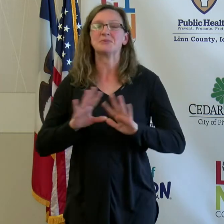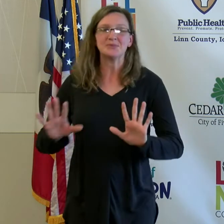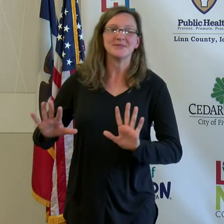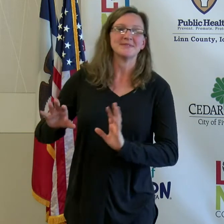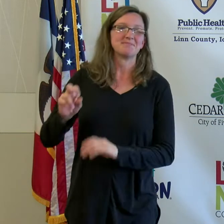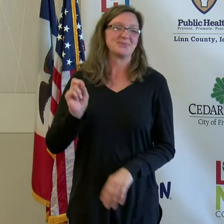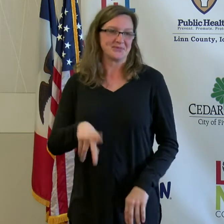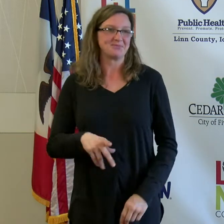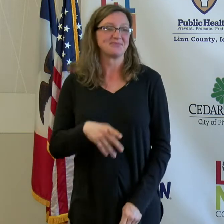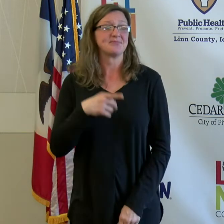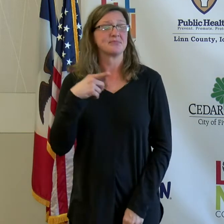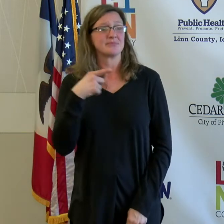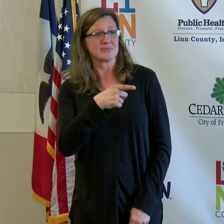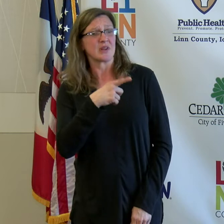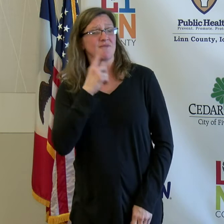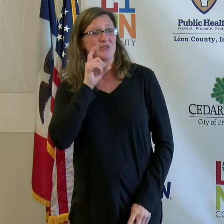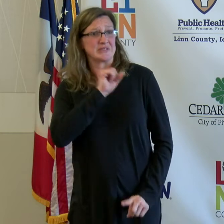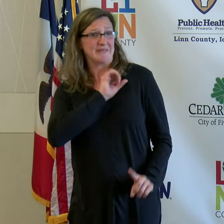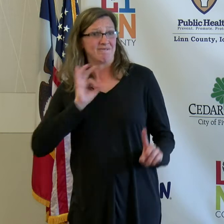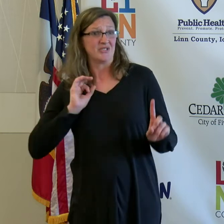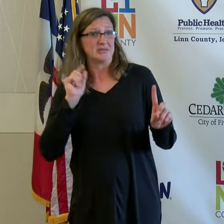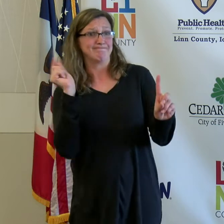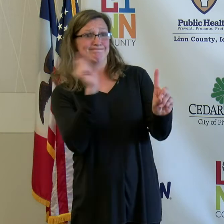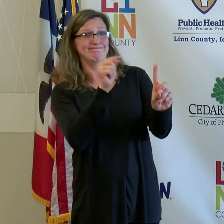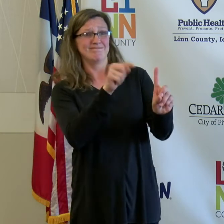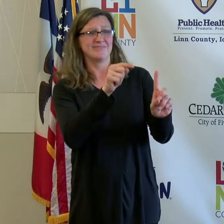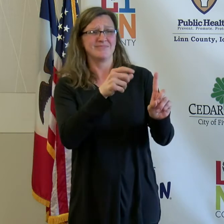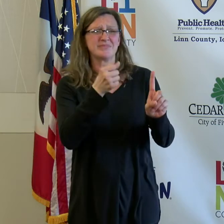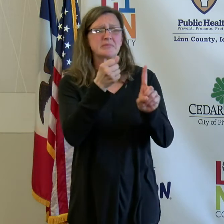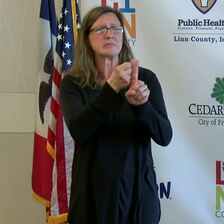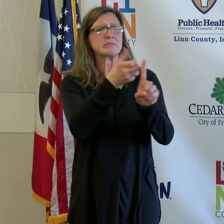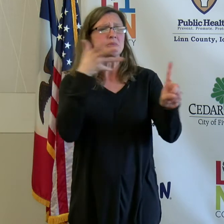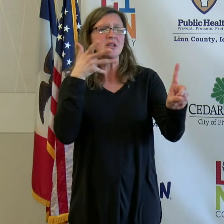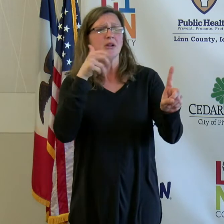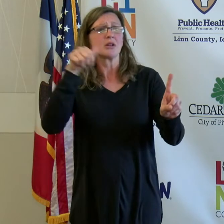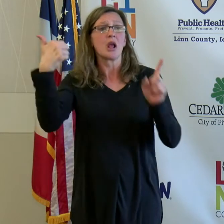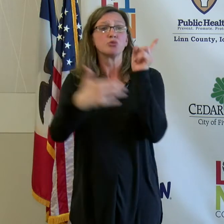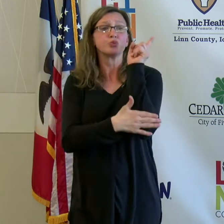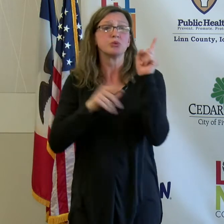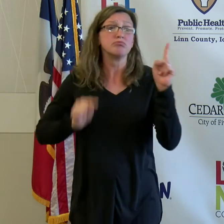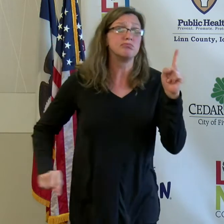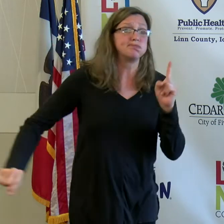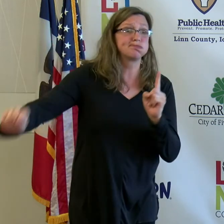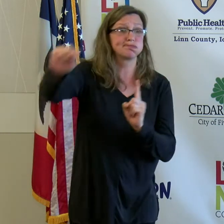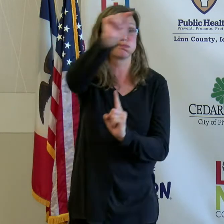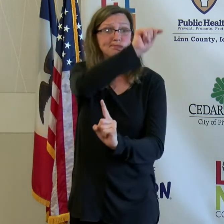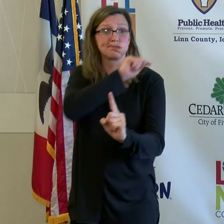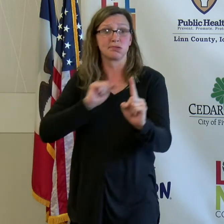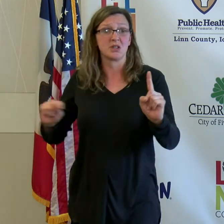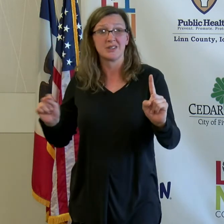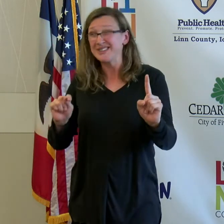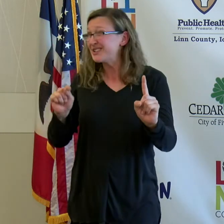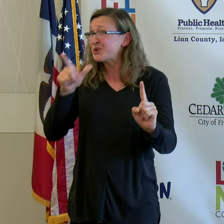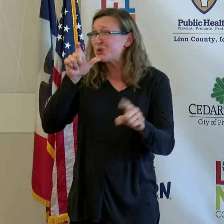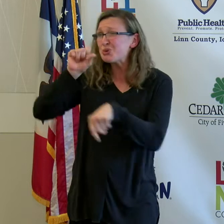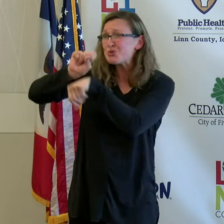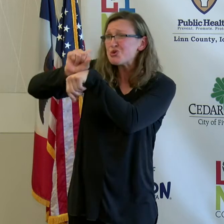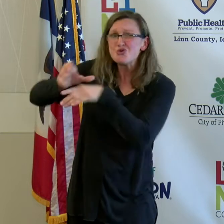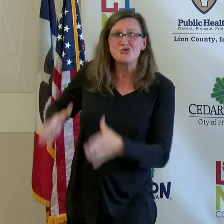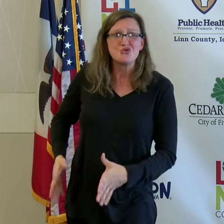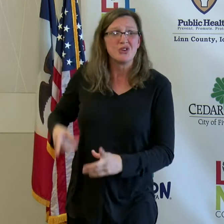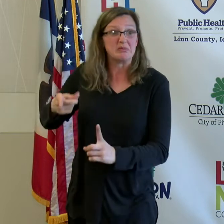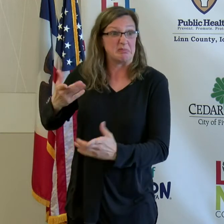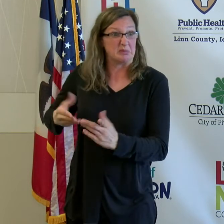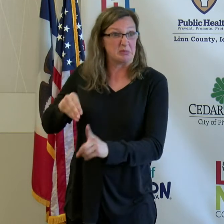you elaborate on how many other county employees may have been exposed to the employee who has tested